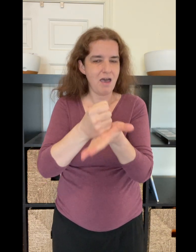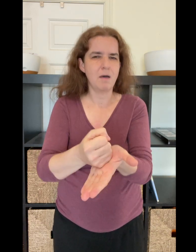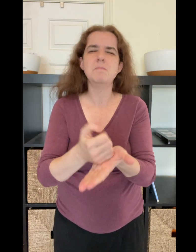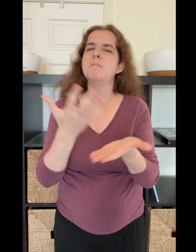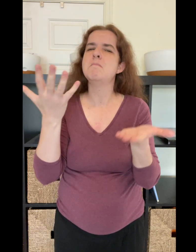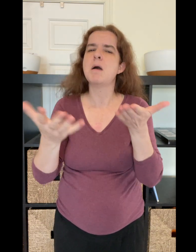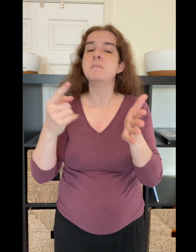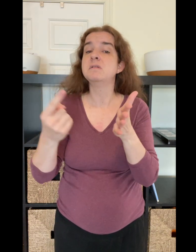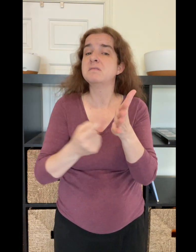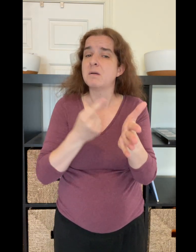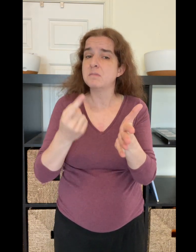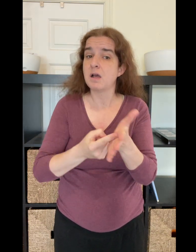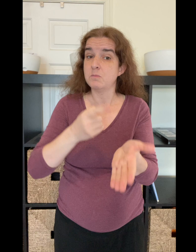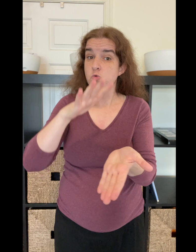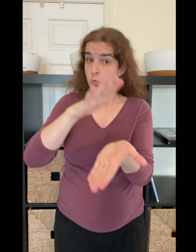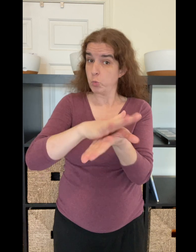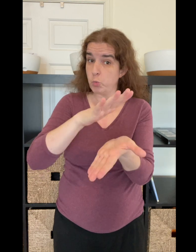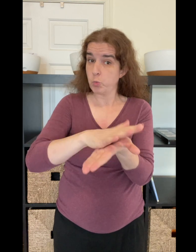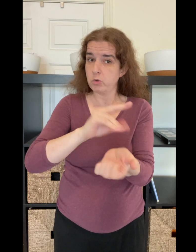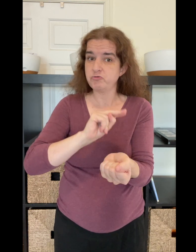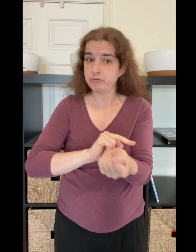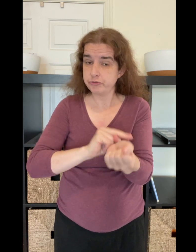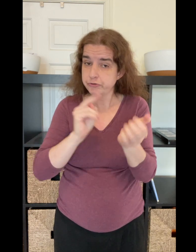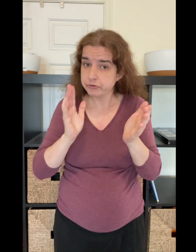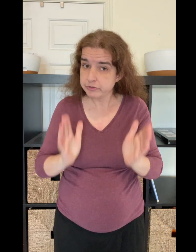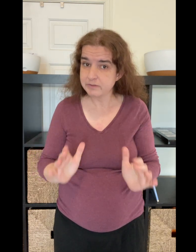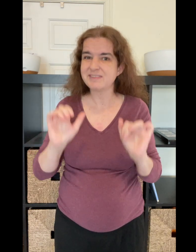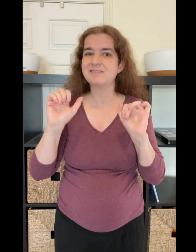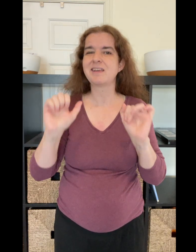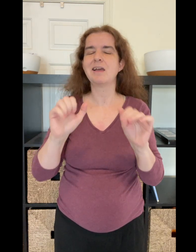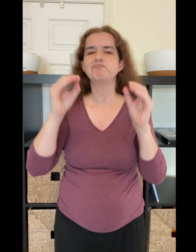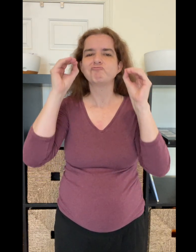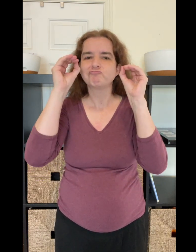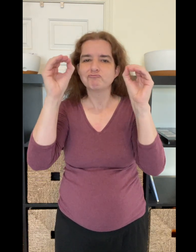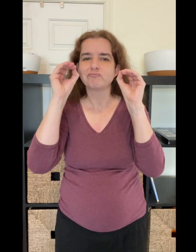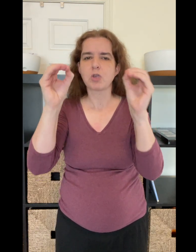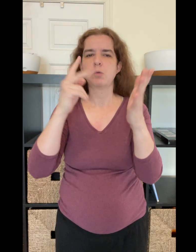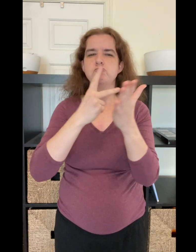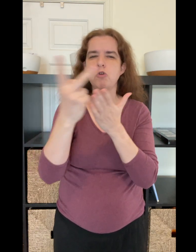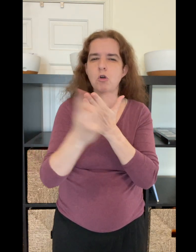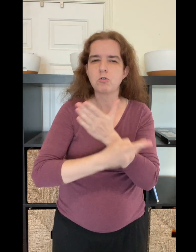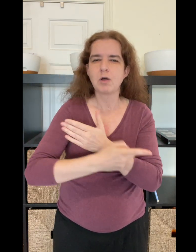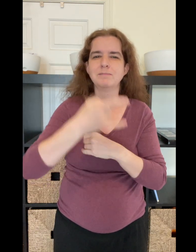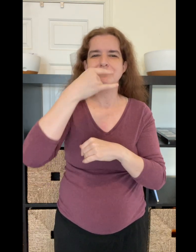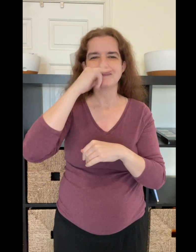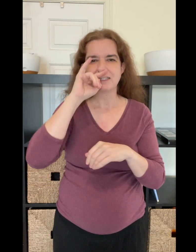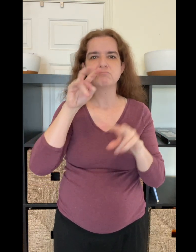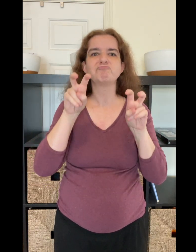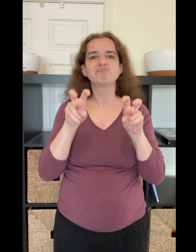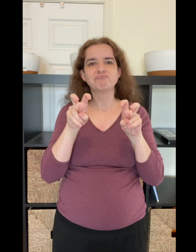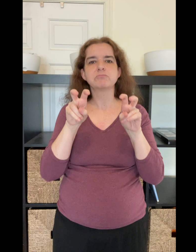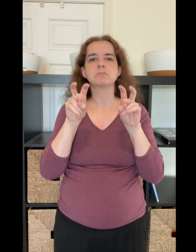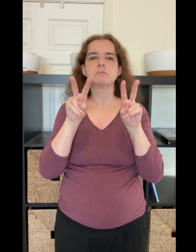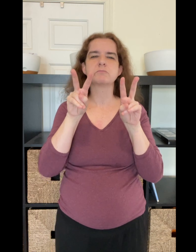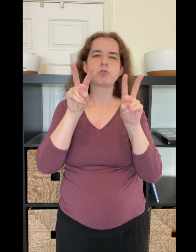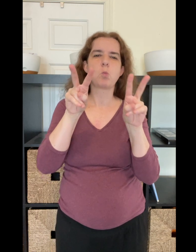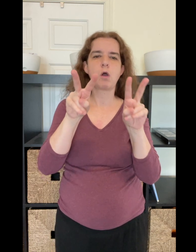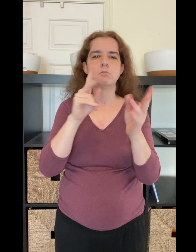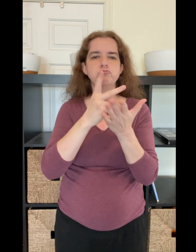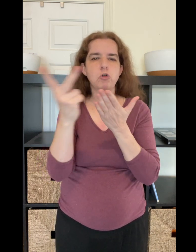help with that, and also nurses can help with that. Maybe sometimes like a school nurse could help with teaching programs, teaching kids. The kids